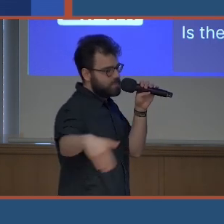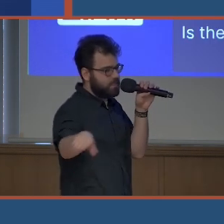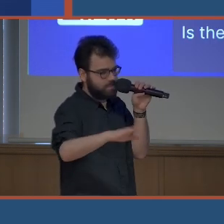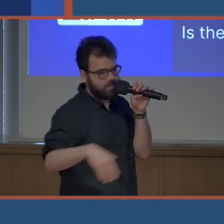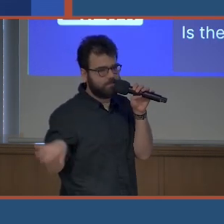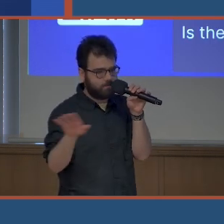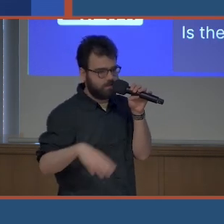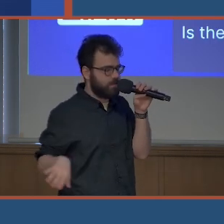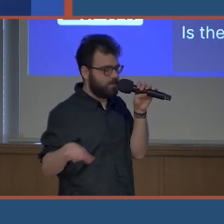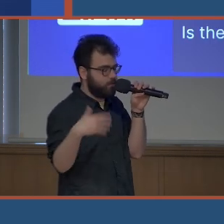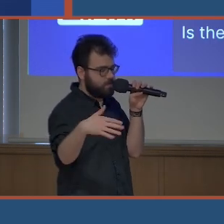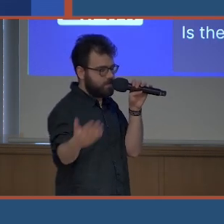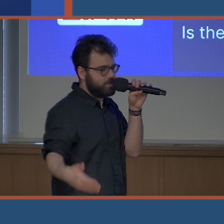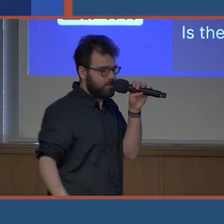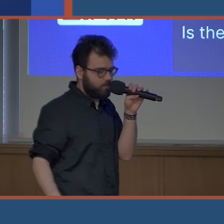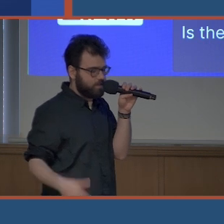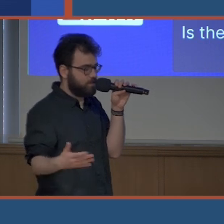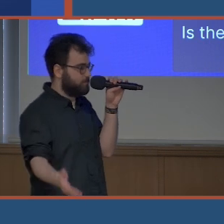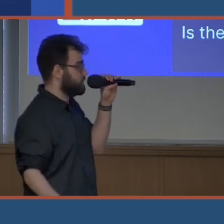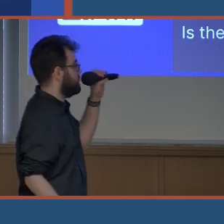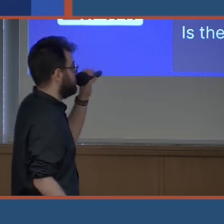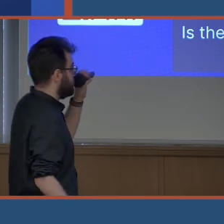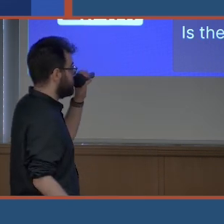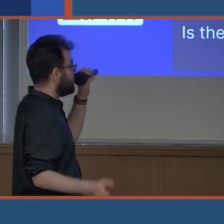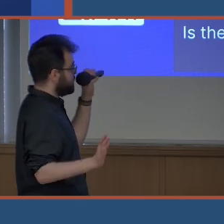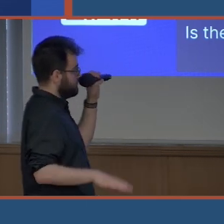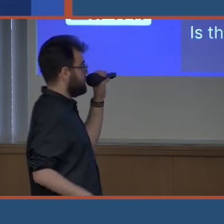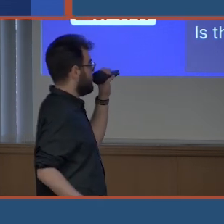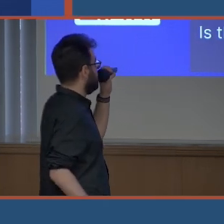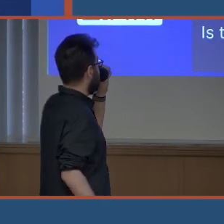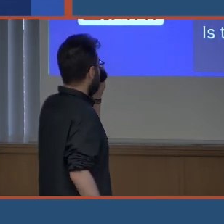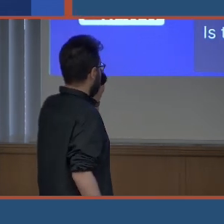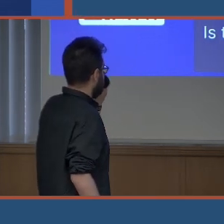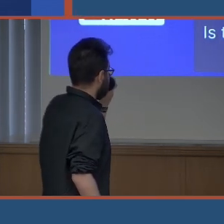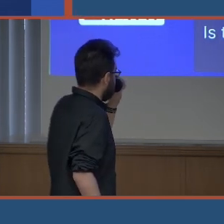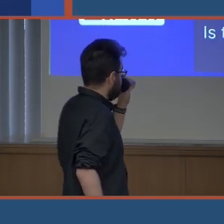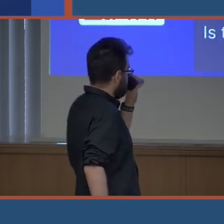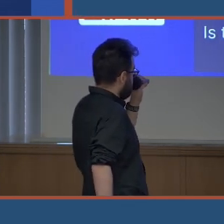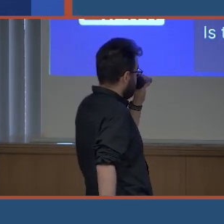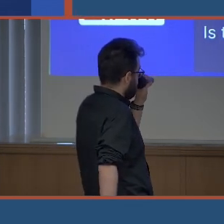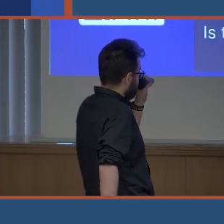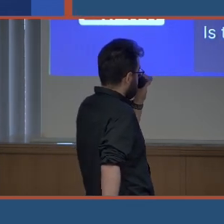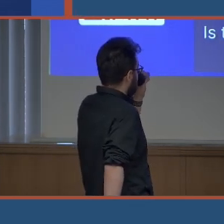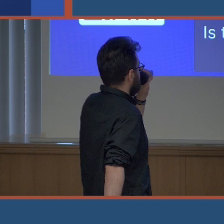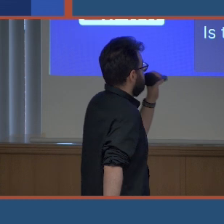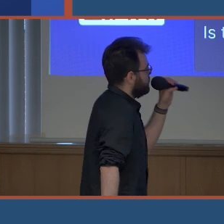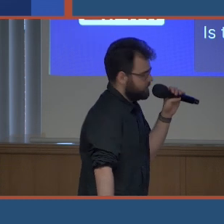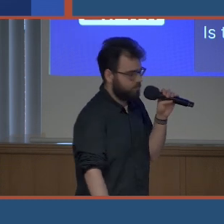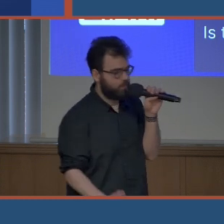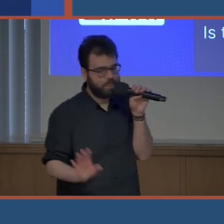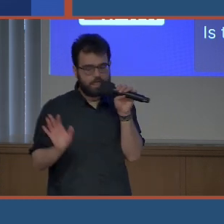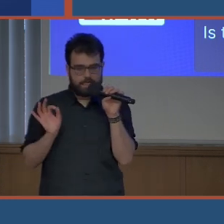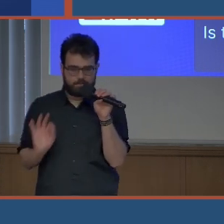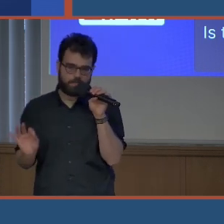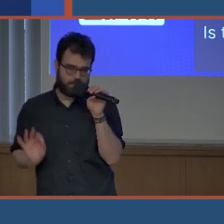use these signs in different, all these sign languages in different communities. So maybe that helps. How much easier is it to learn another sign language when you already know